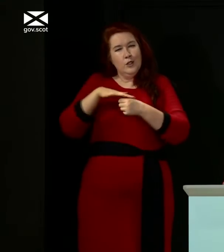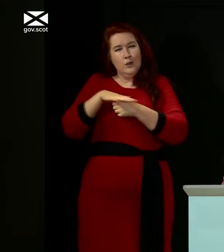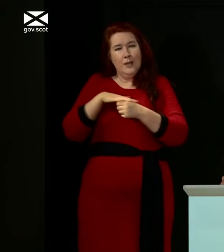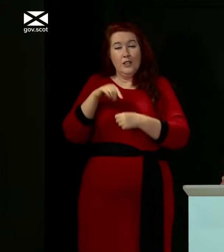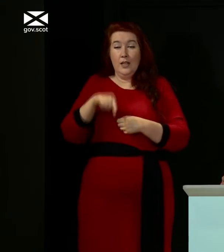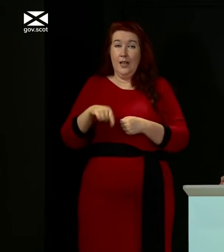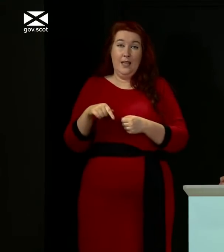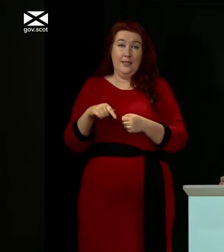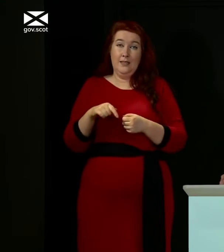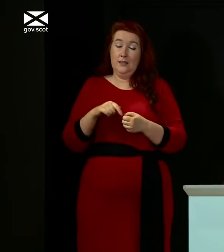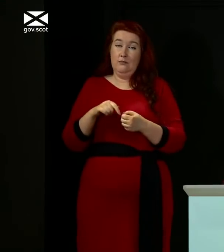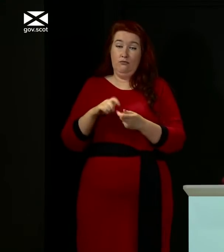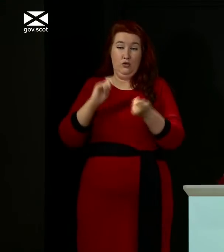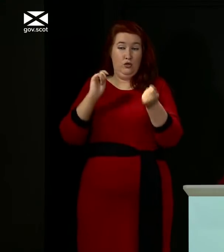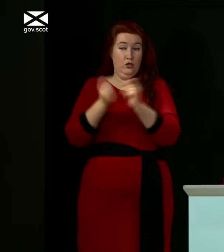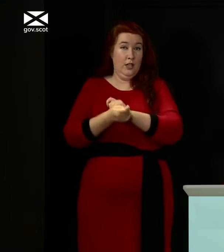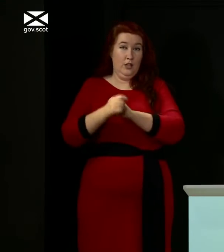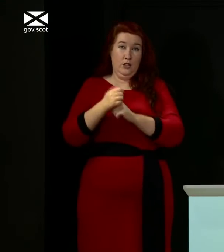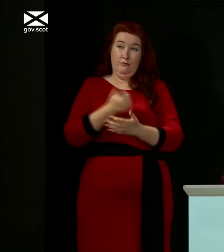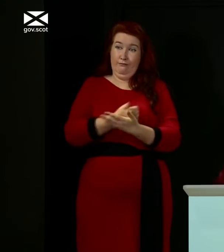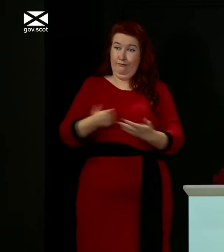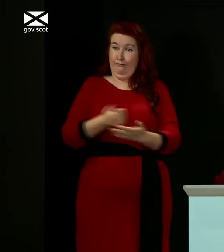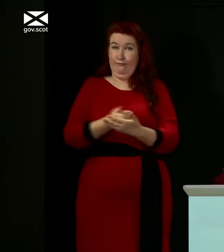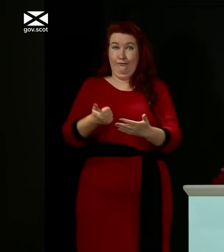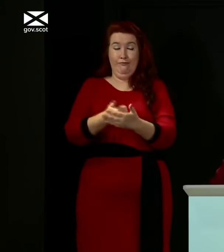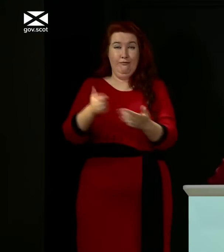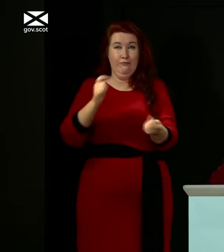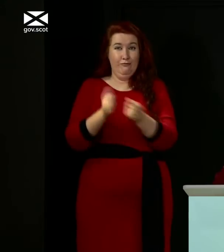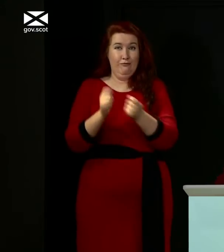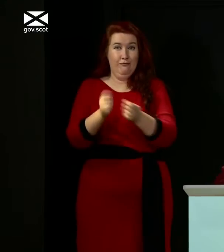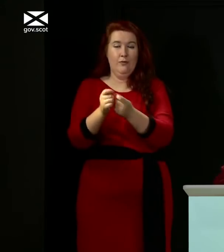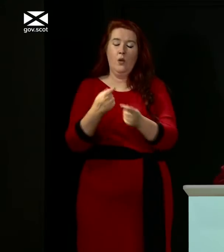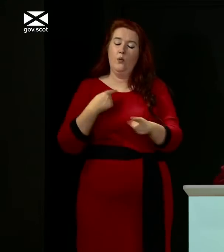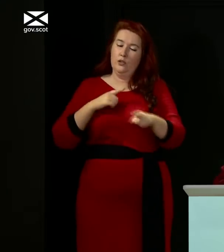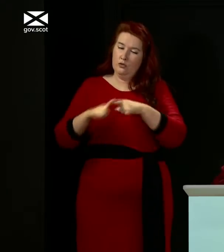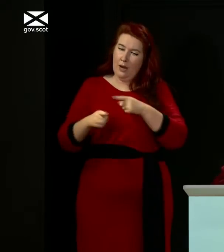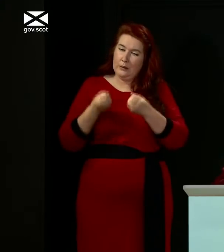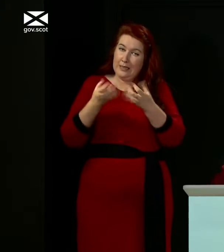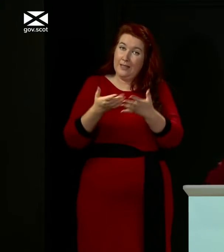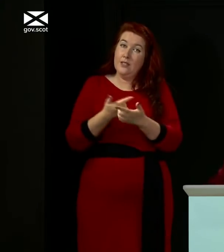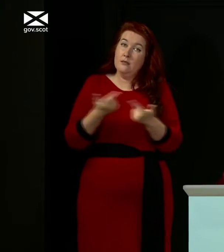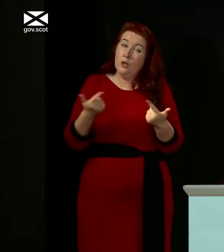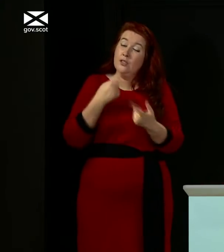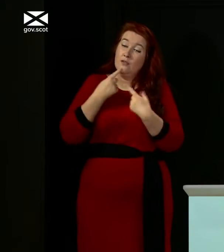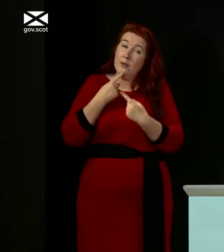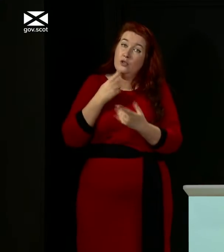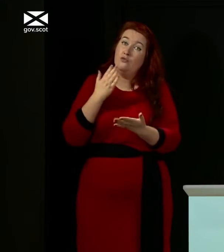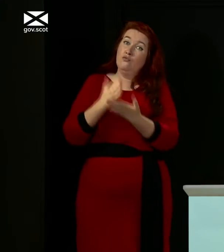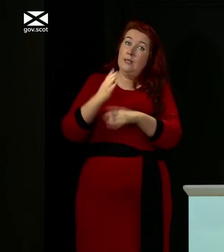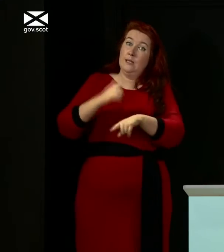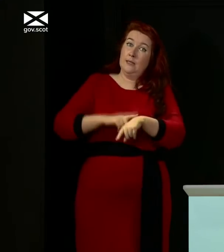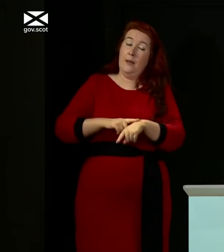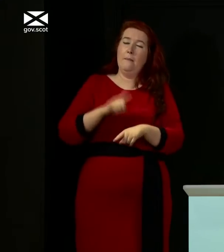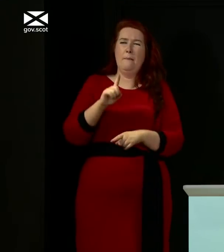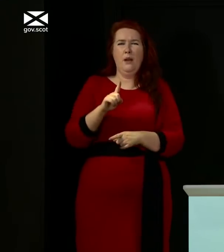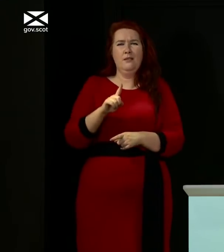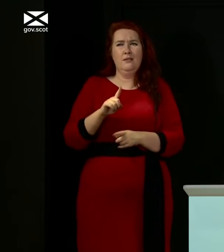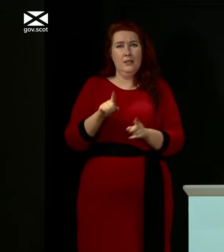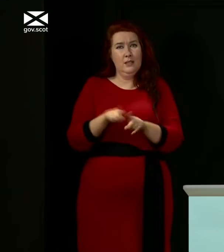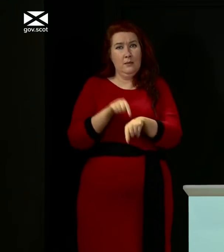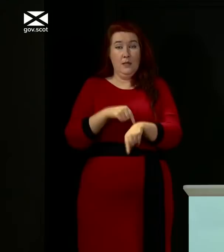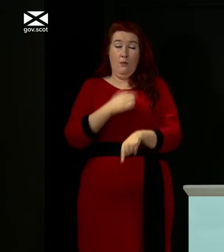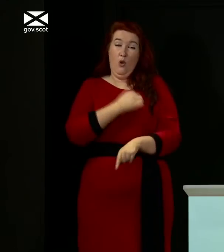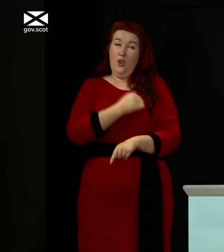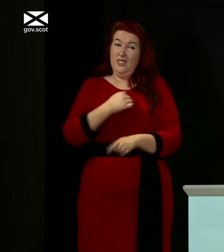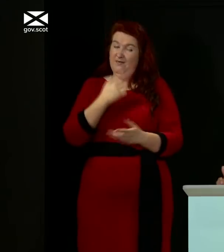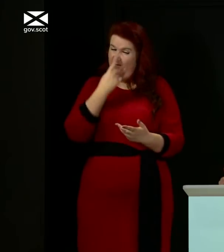and movable situation here, where we're trying to give as much information in as real time as possible, but being candid with people that it's subject to